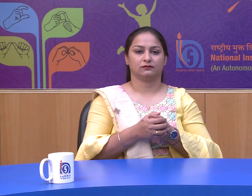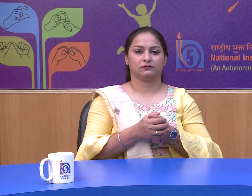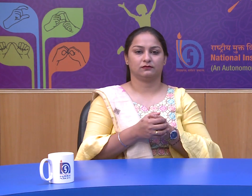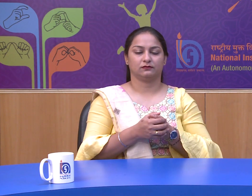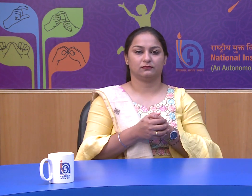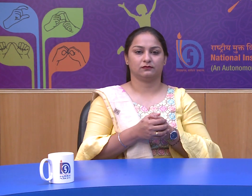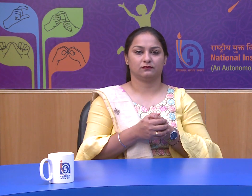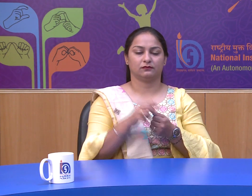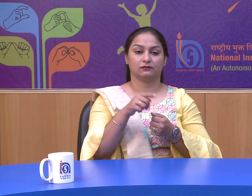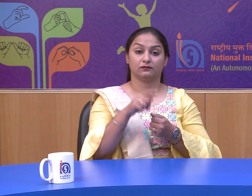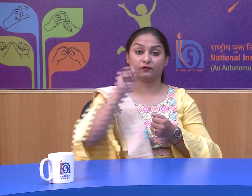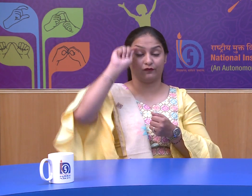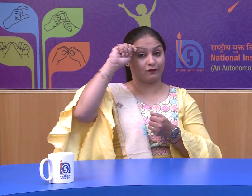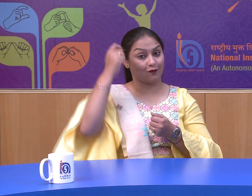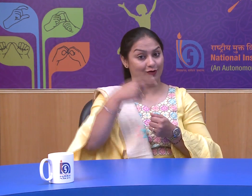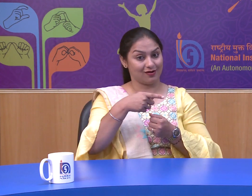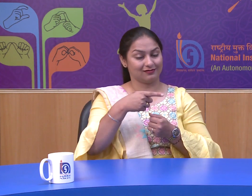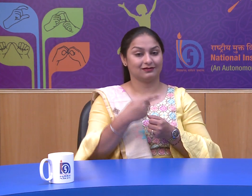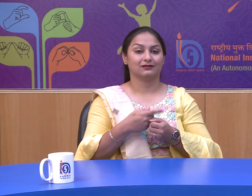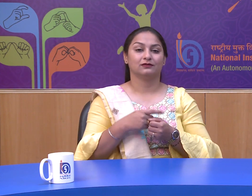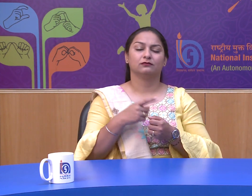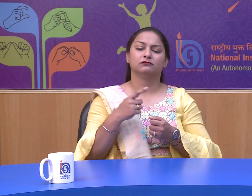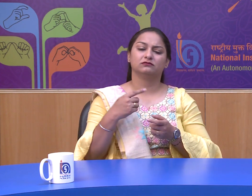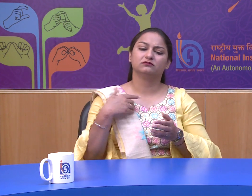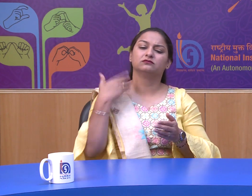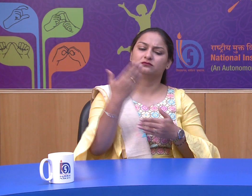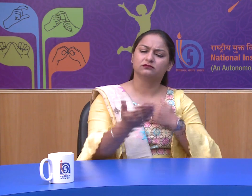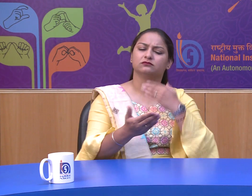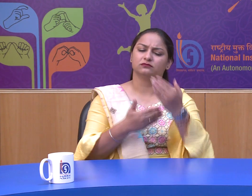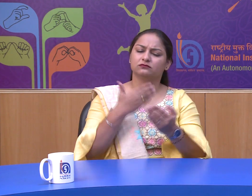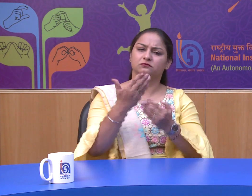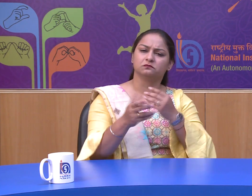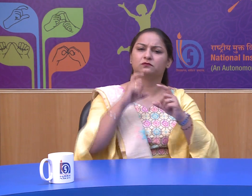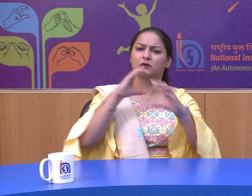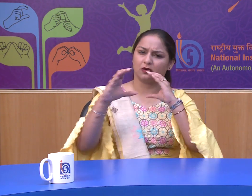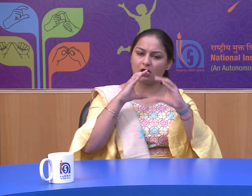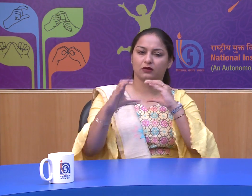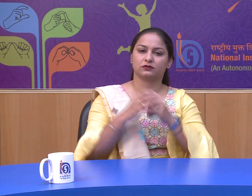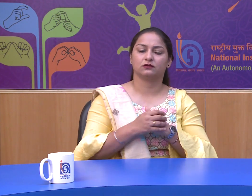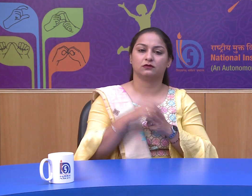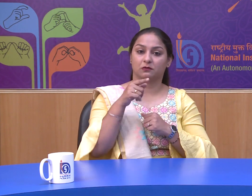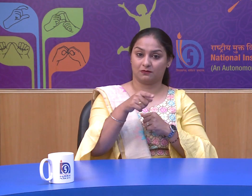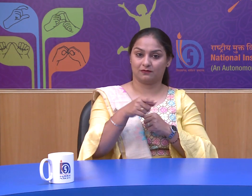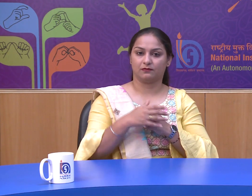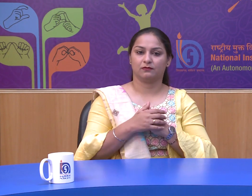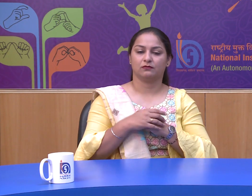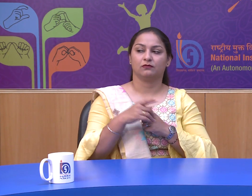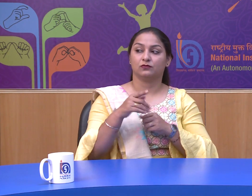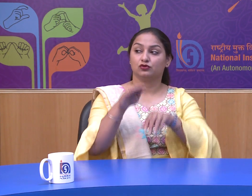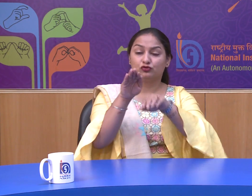were foreigners, and due to continuous cultural interactions, they were slowly